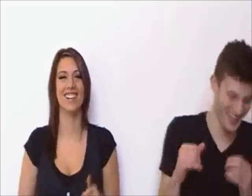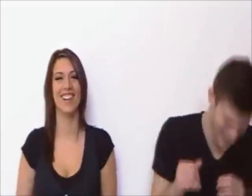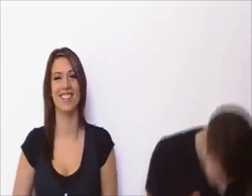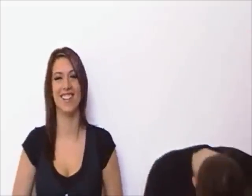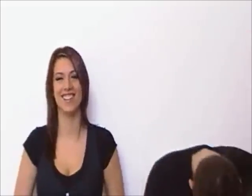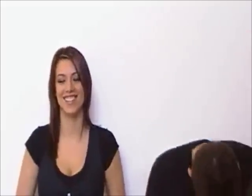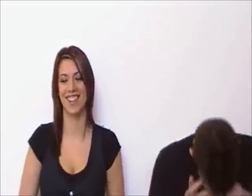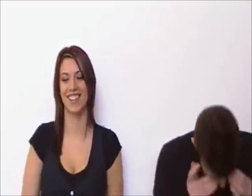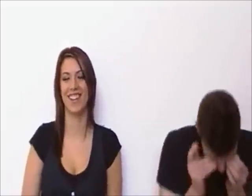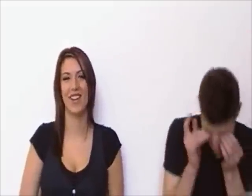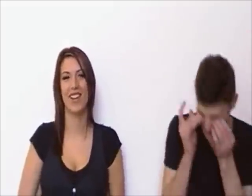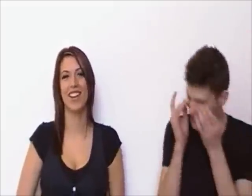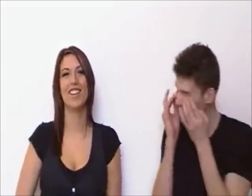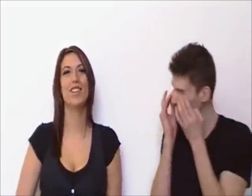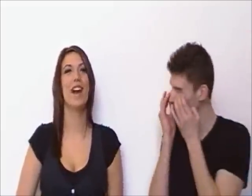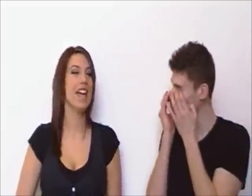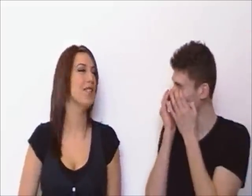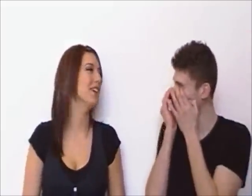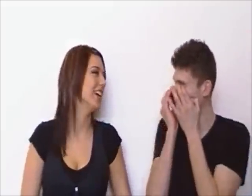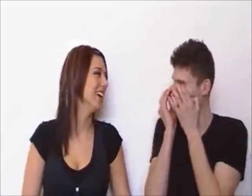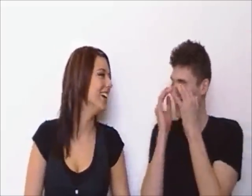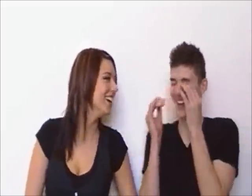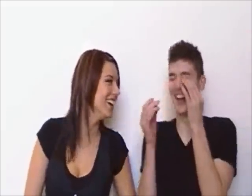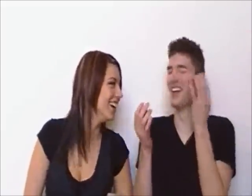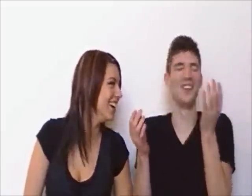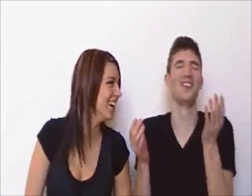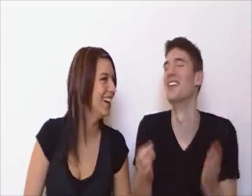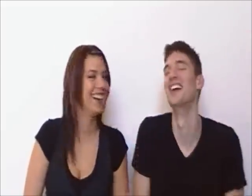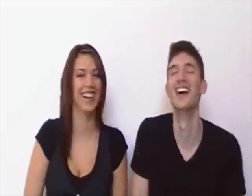Okay. Okay, try that again. You hate me!